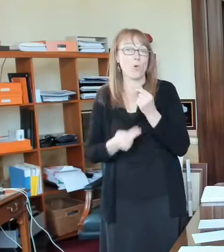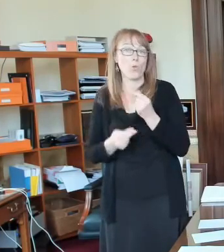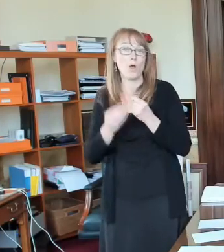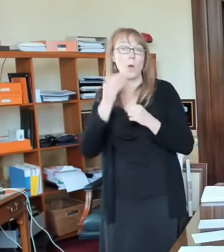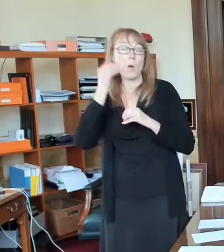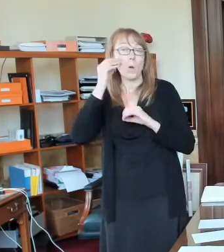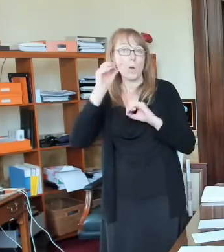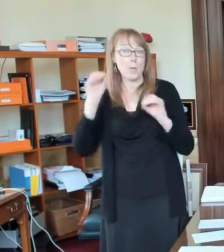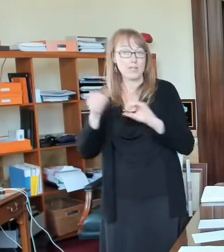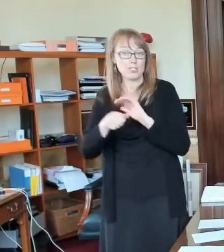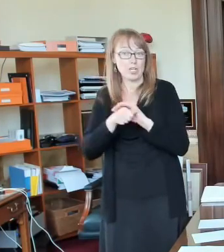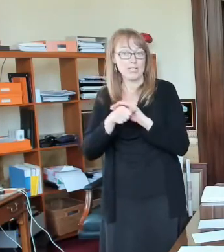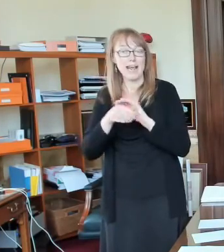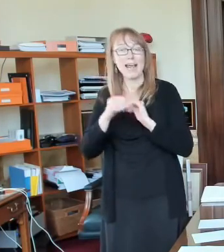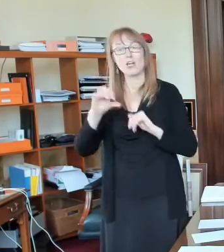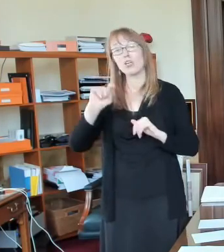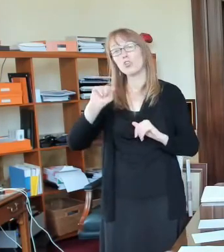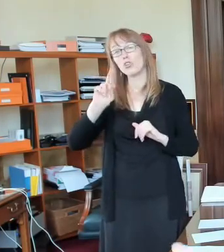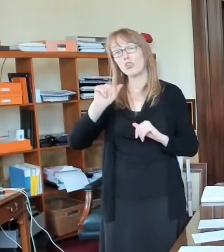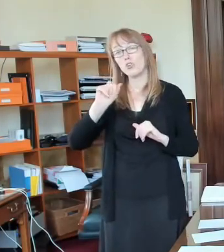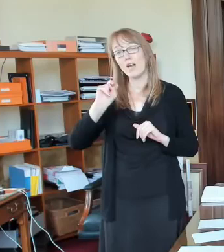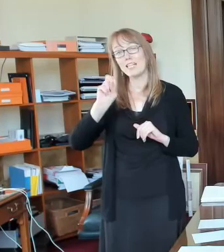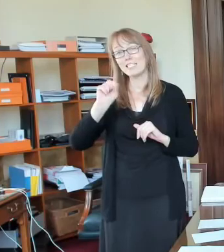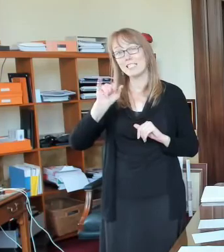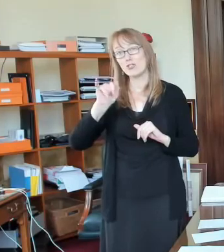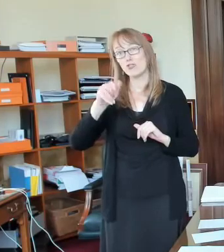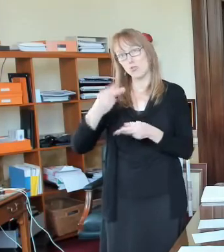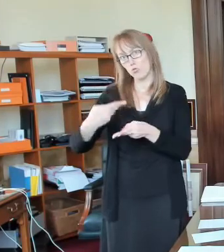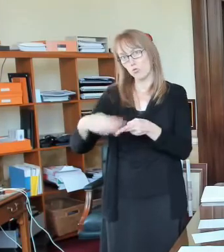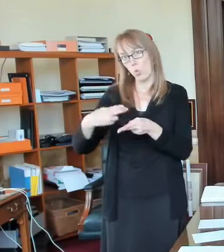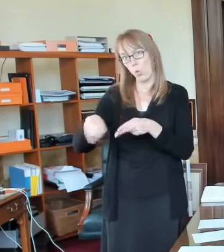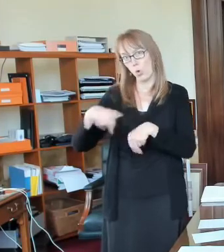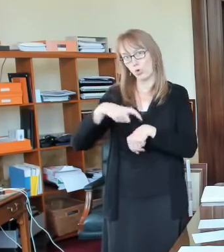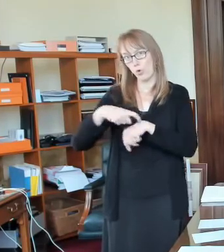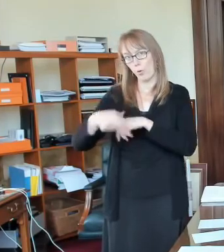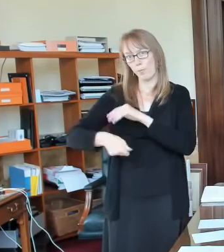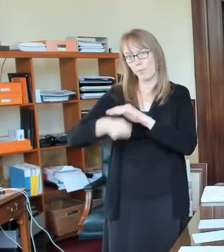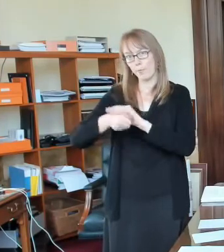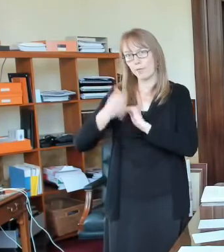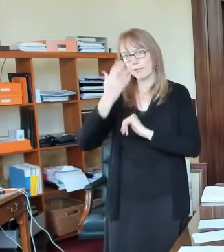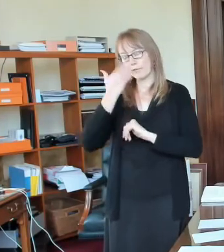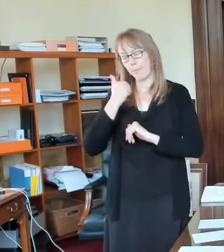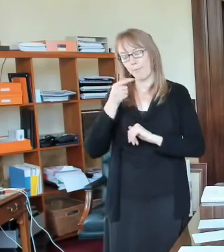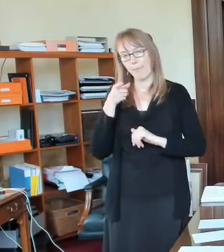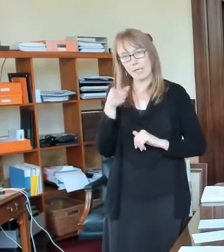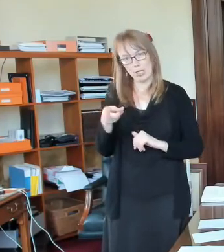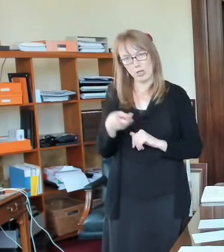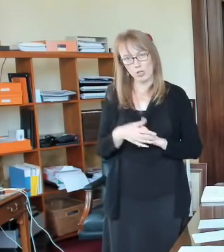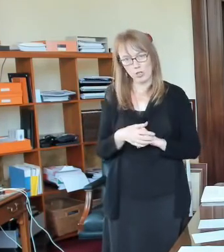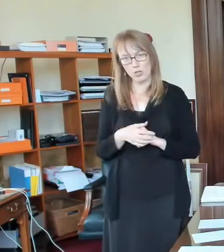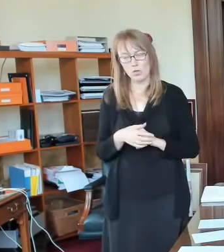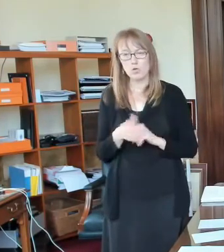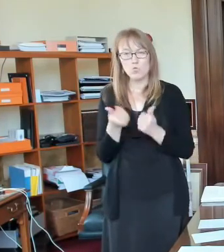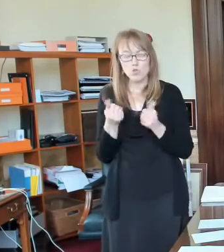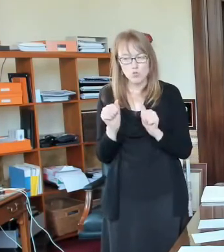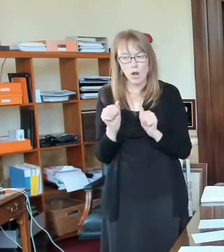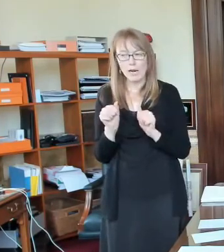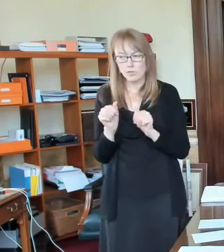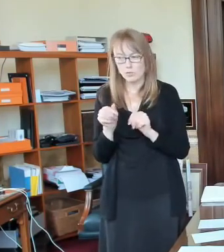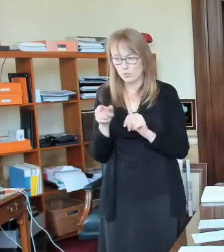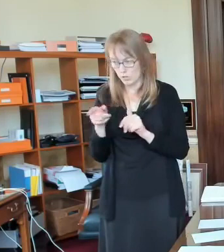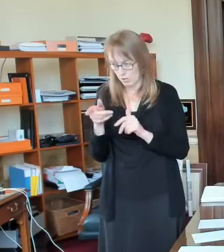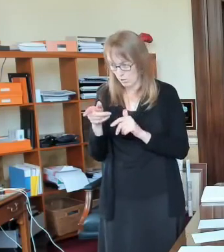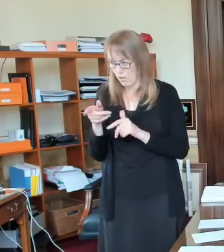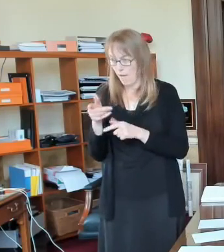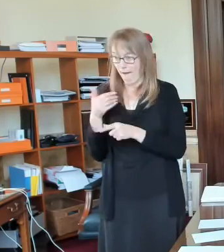transition people out of Buda and out of this emergency shelter and into other shelter